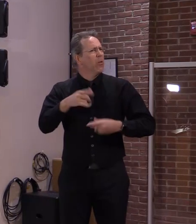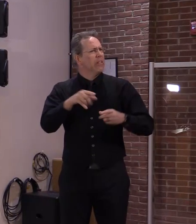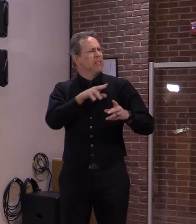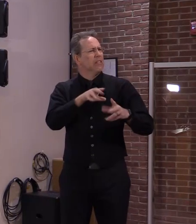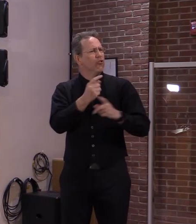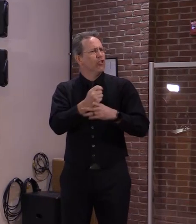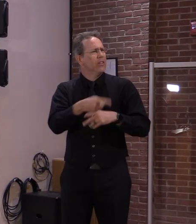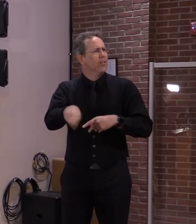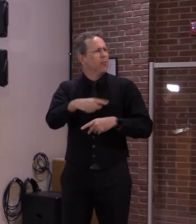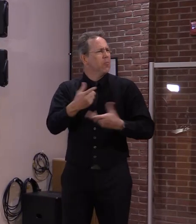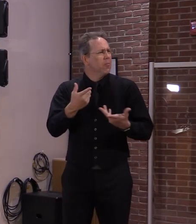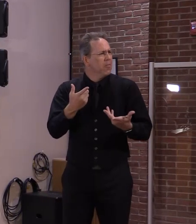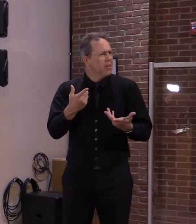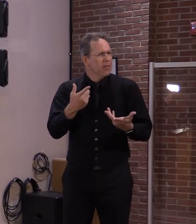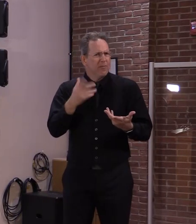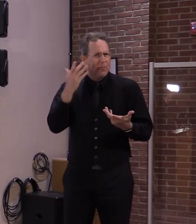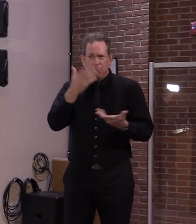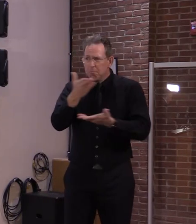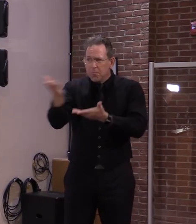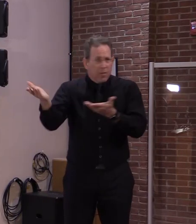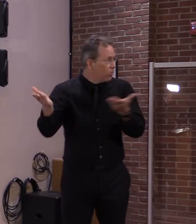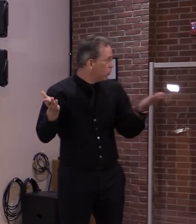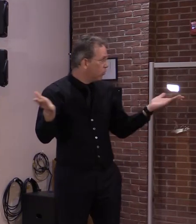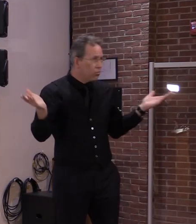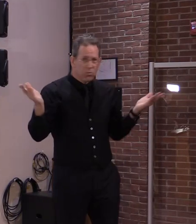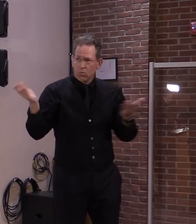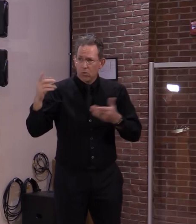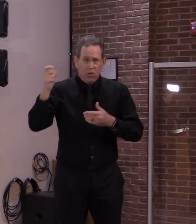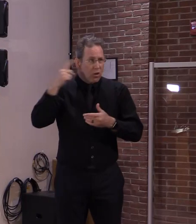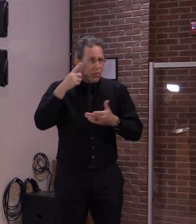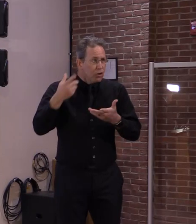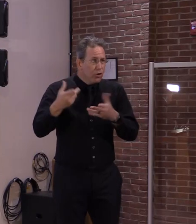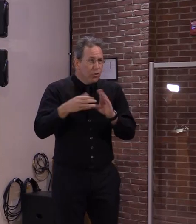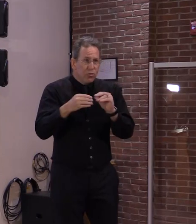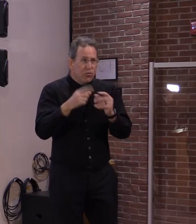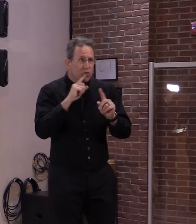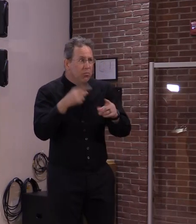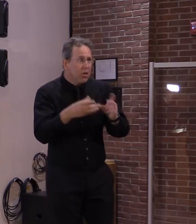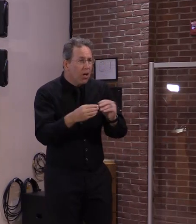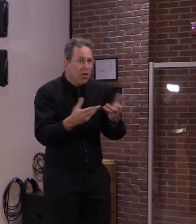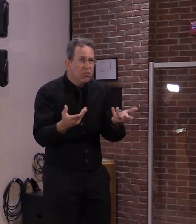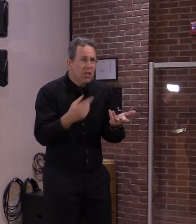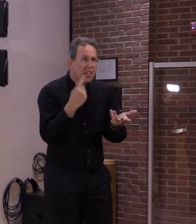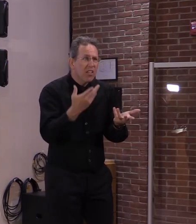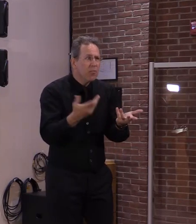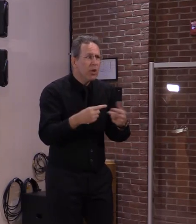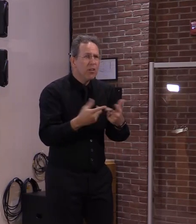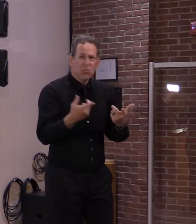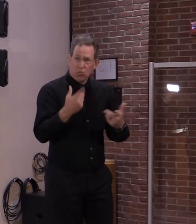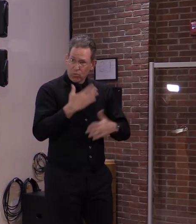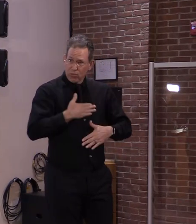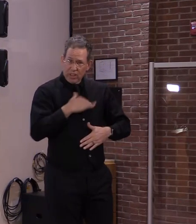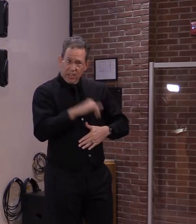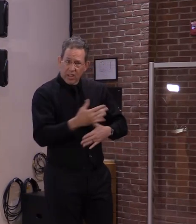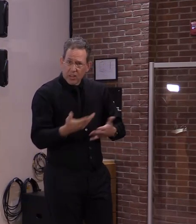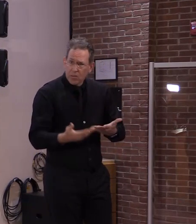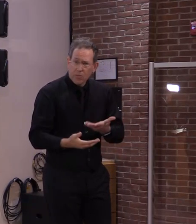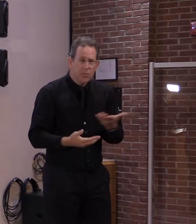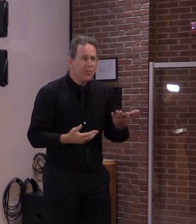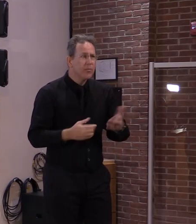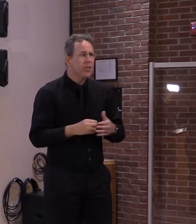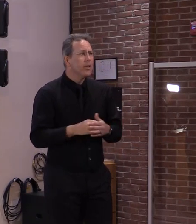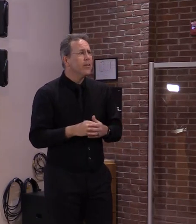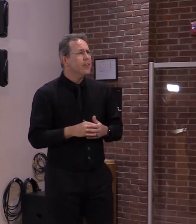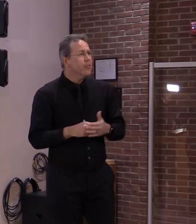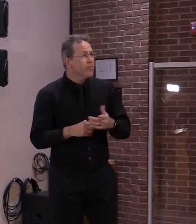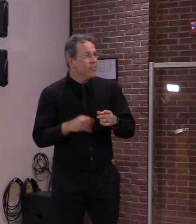never served, and maybe their own parents have never served. So there's a couple's wondering if there's a failure to